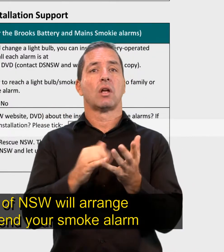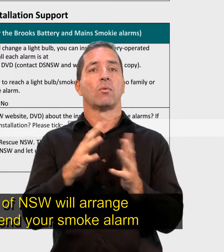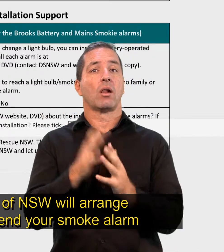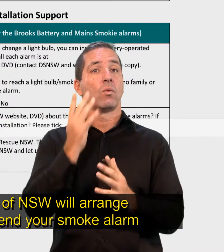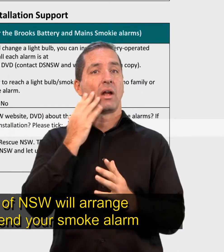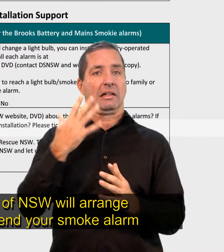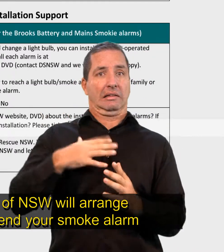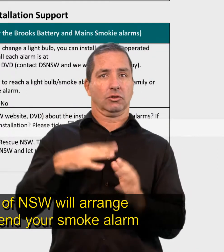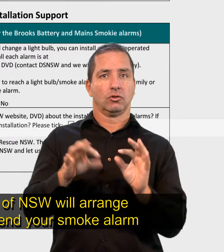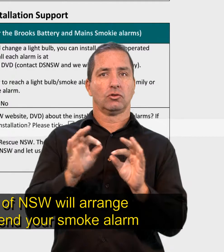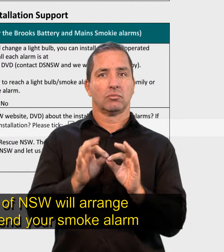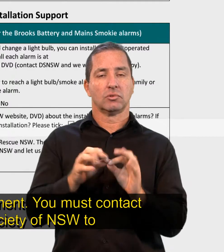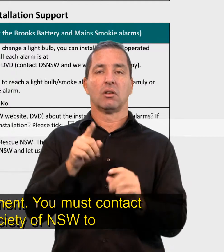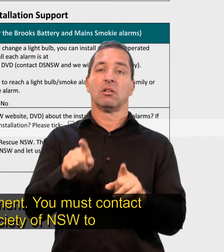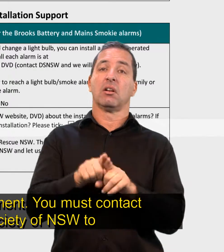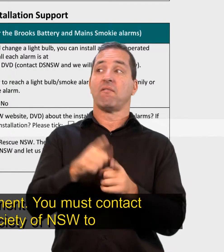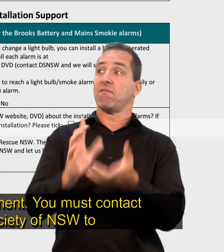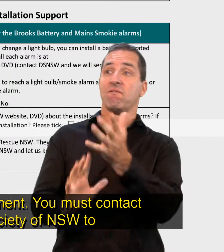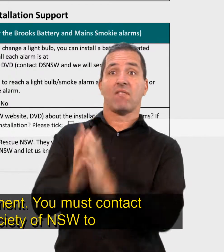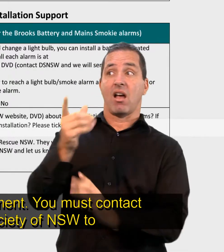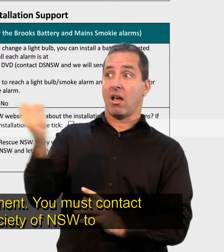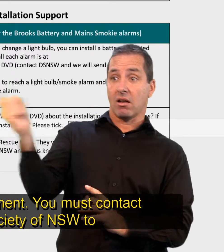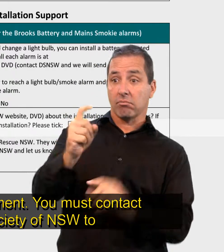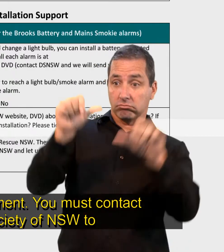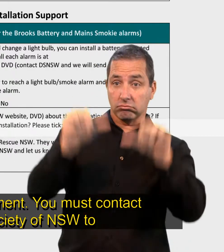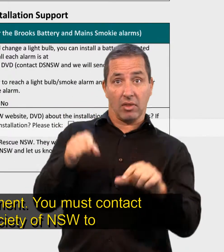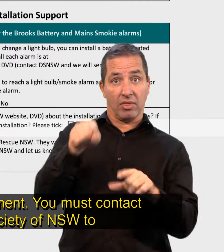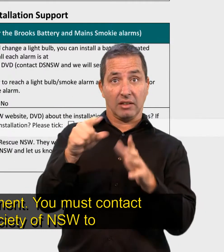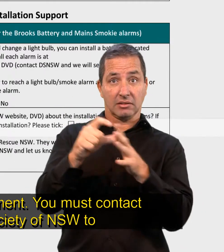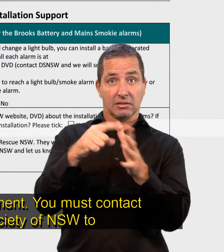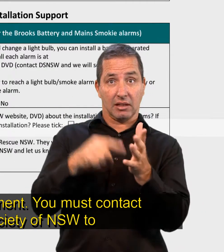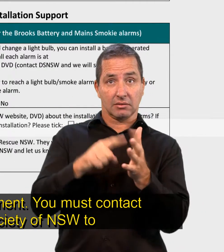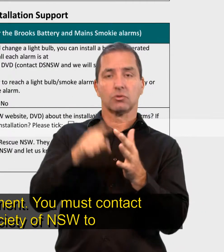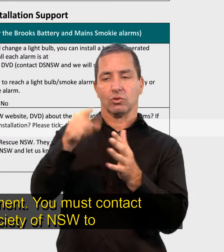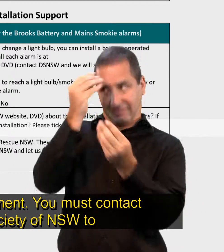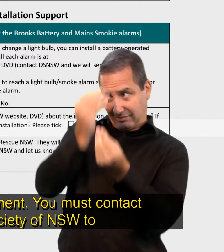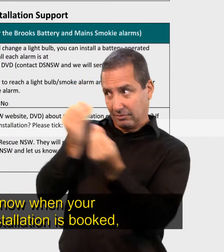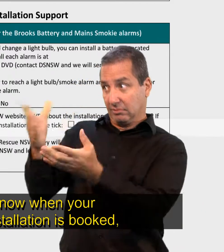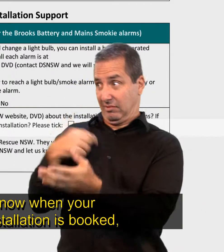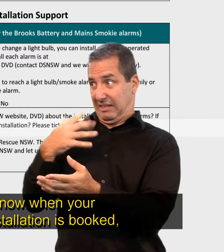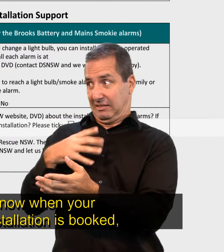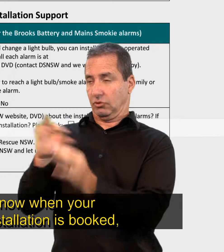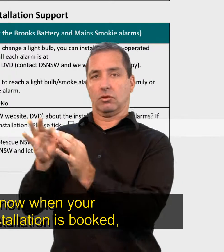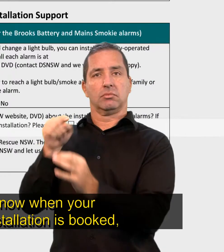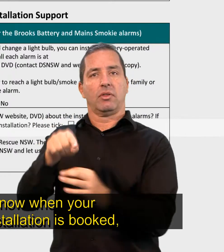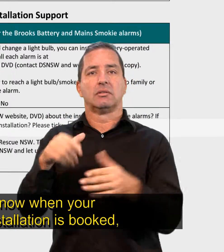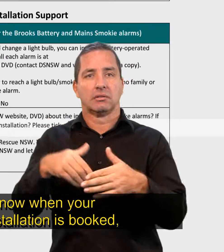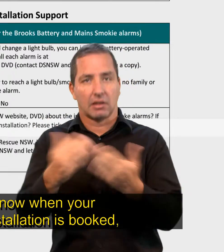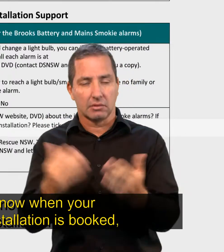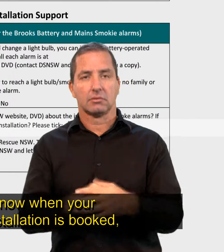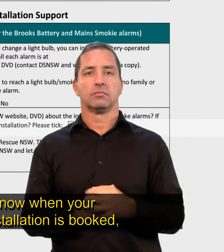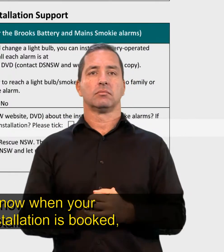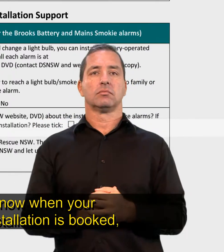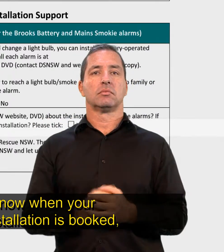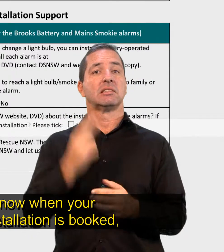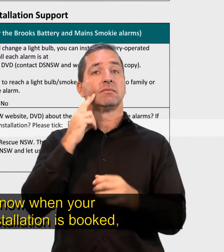will arrange an interpreter to attend your smoke alarm installation appointment. You must contact the Deaf Society of New South Wales to ensure we